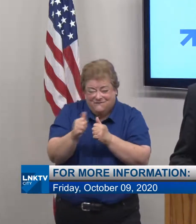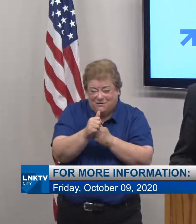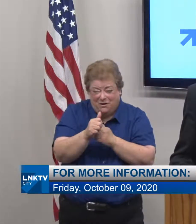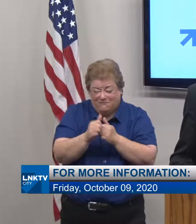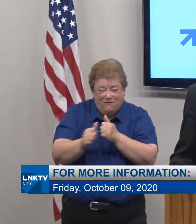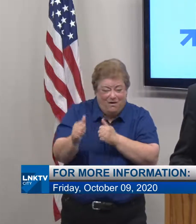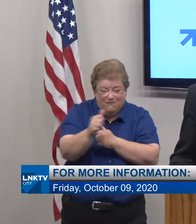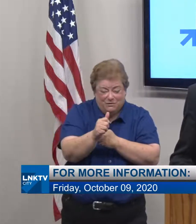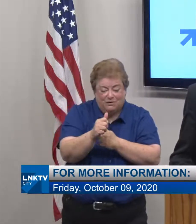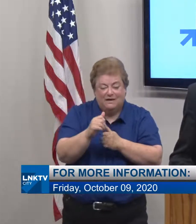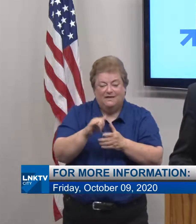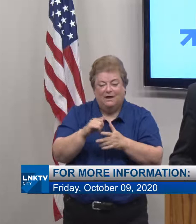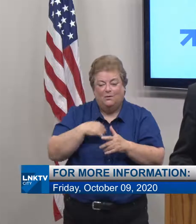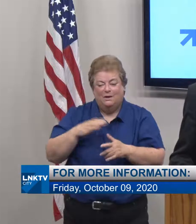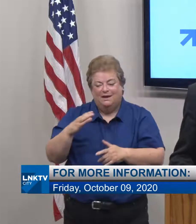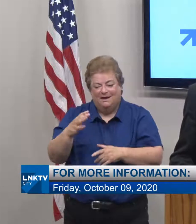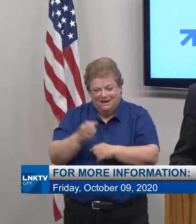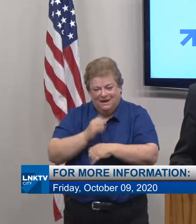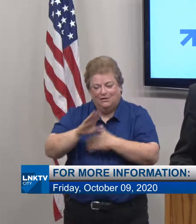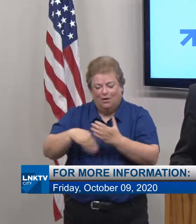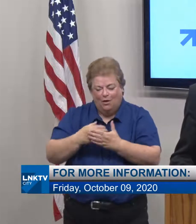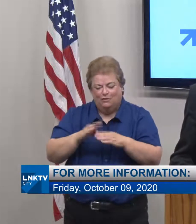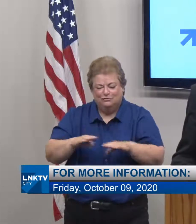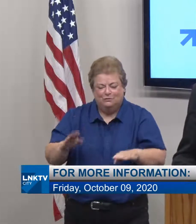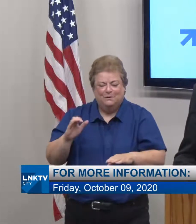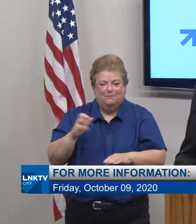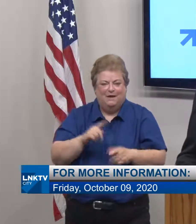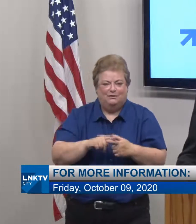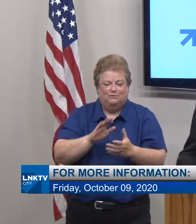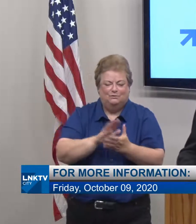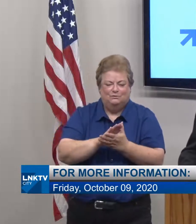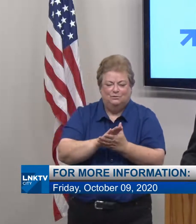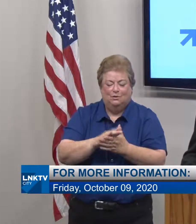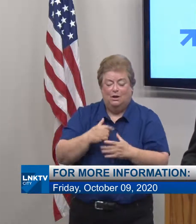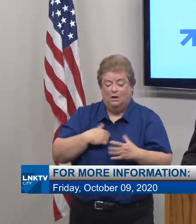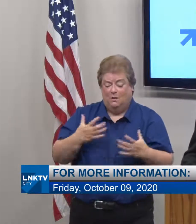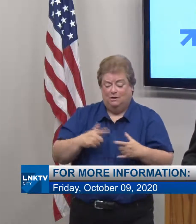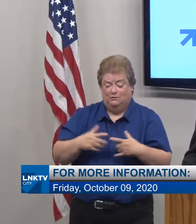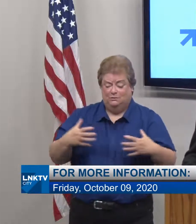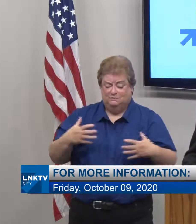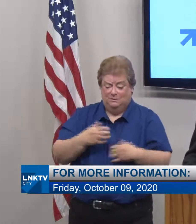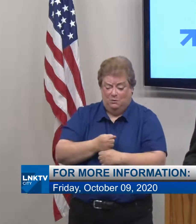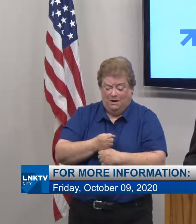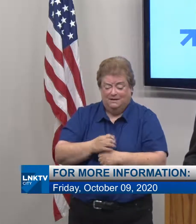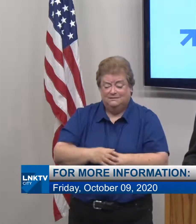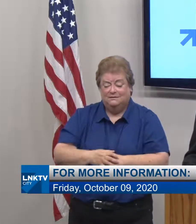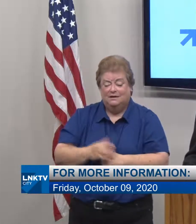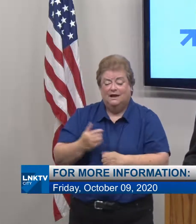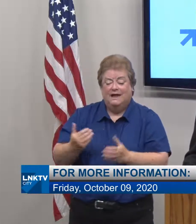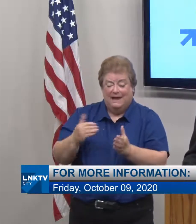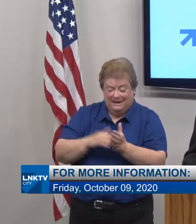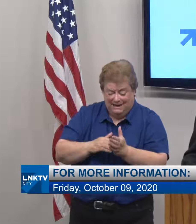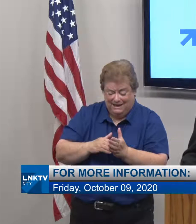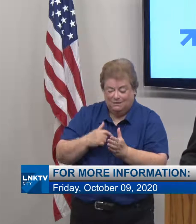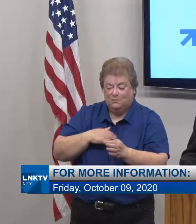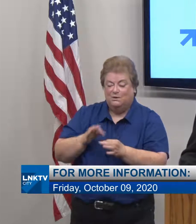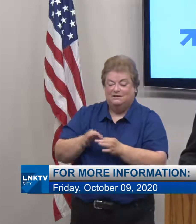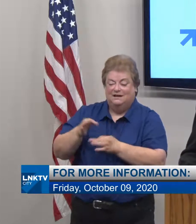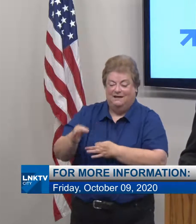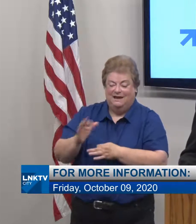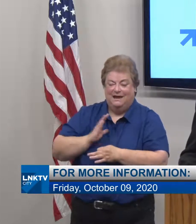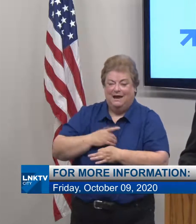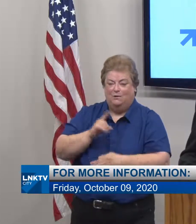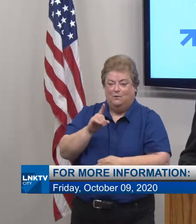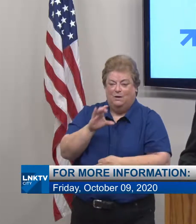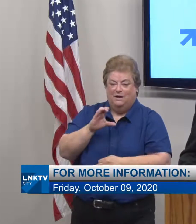back into school. And so with that, I just want to summarize, we are again going to delay the 100%